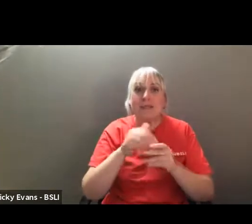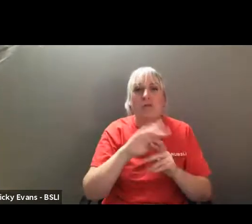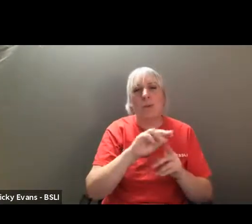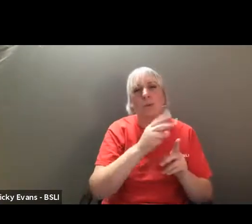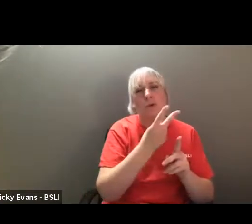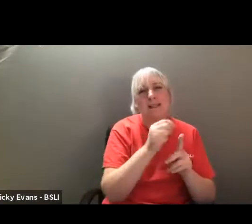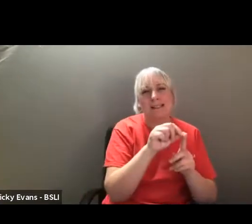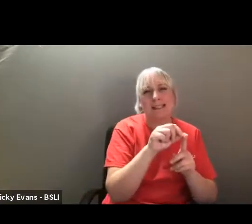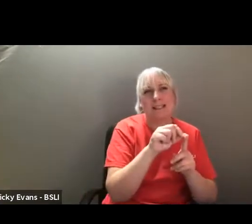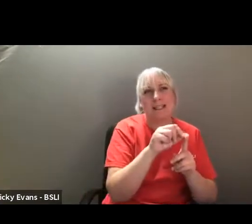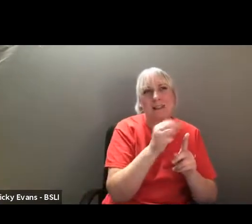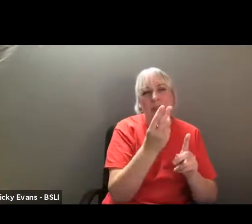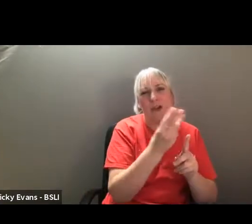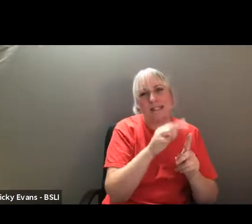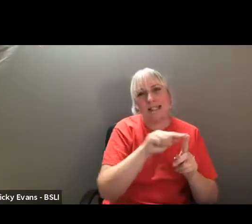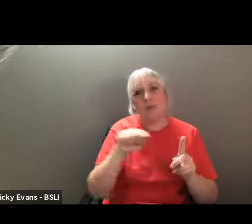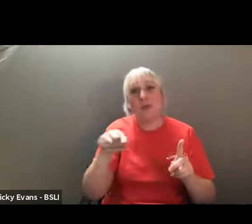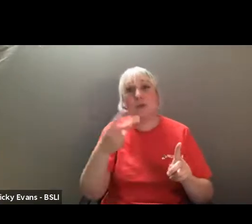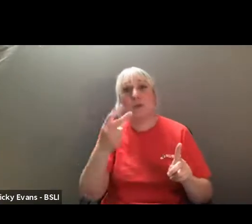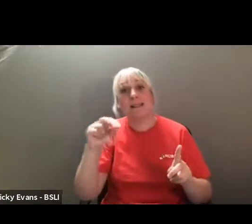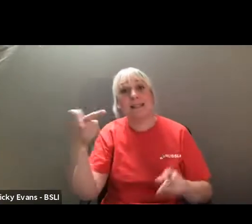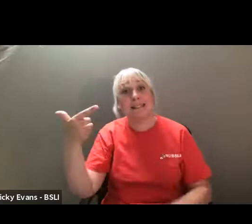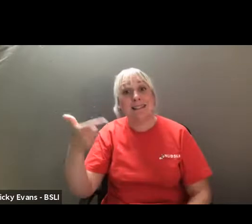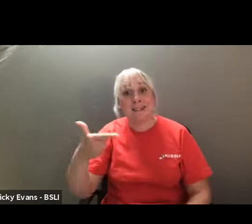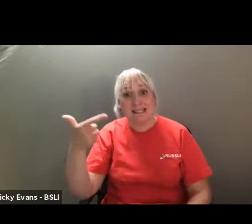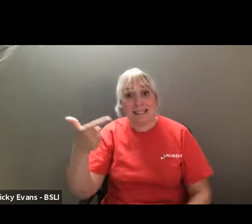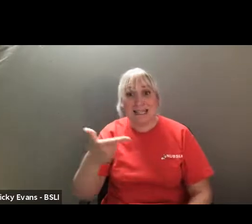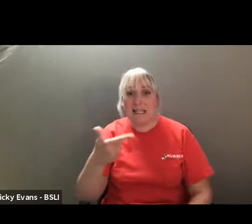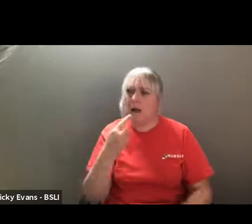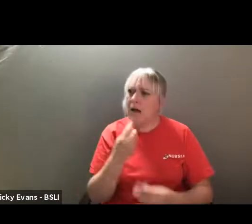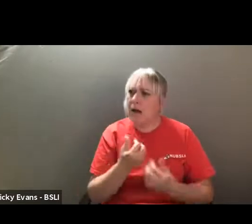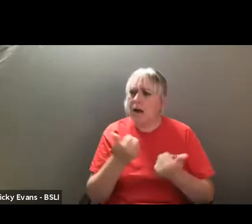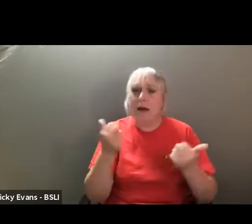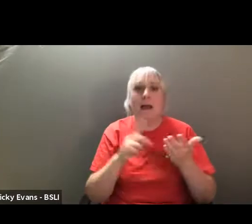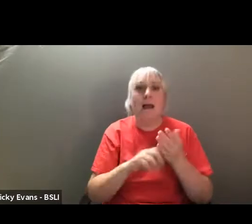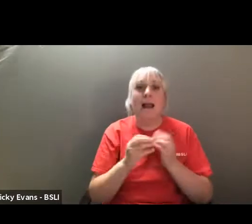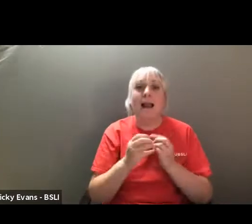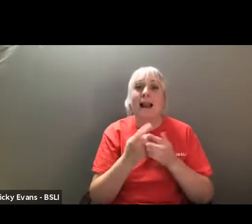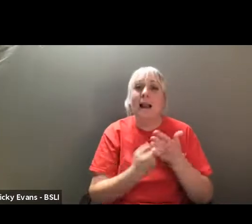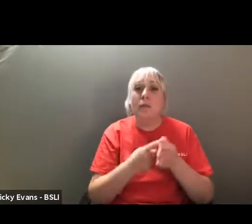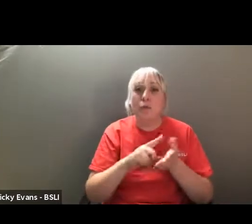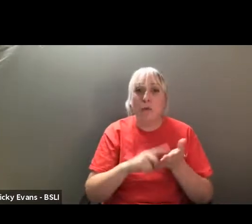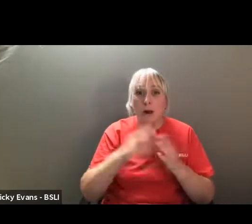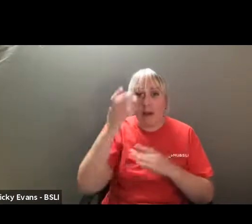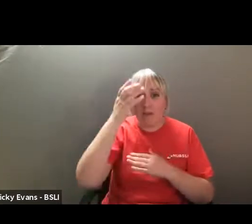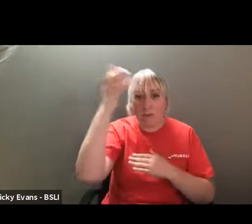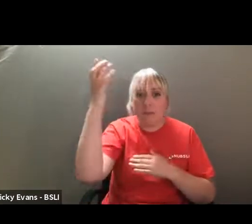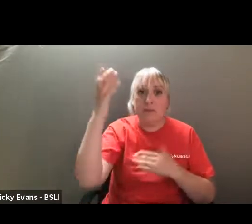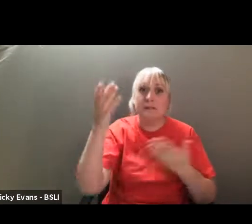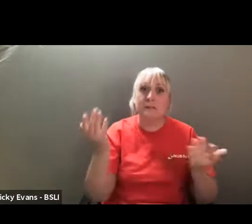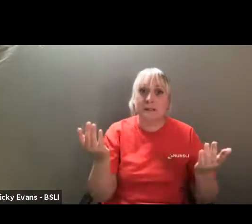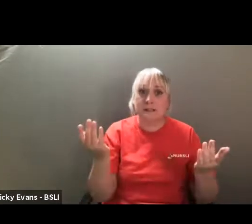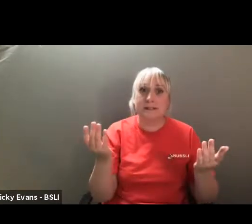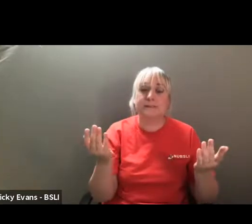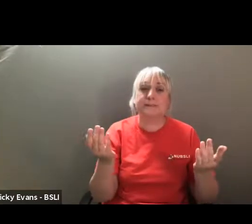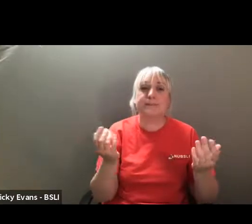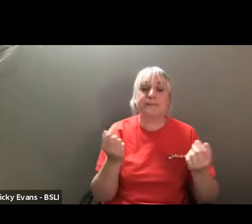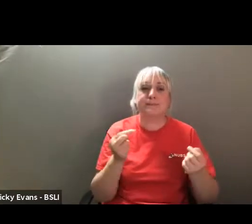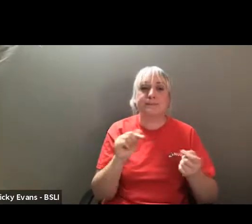and 2017. We had a Liberal government here that was being pushed increasingly